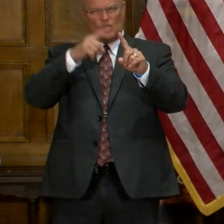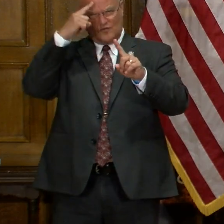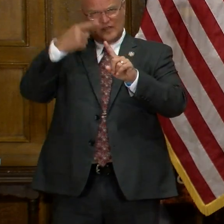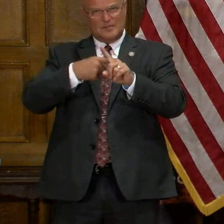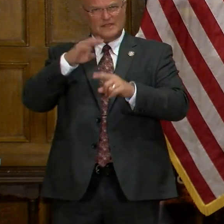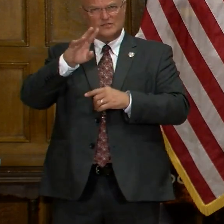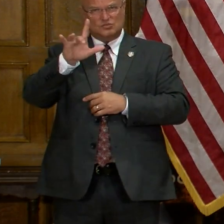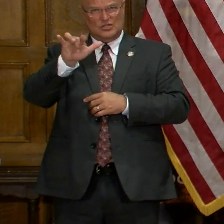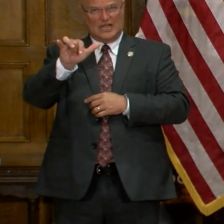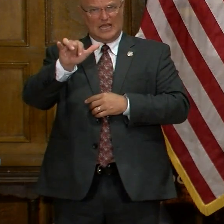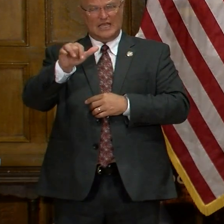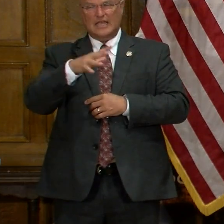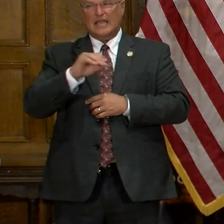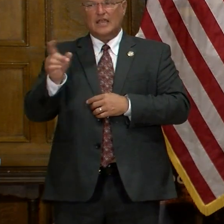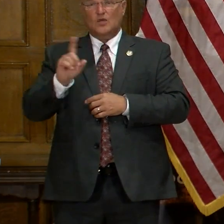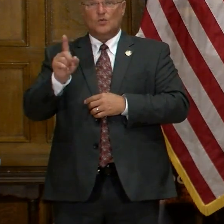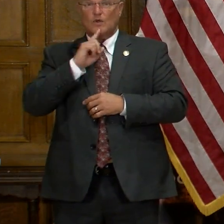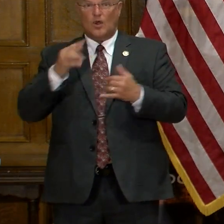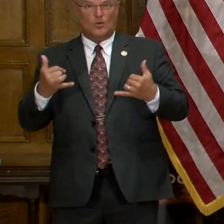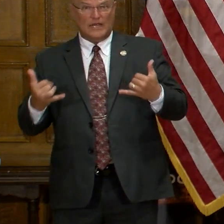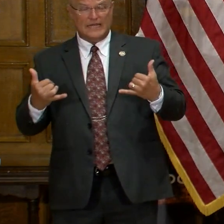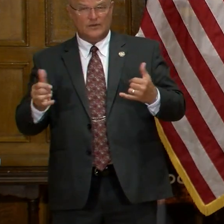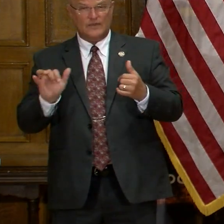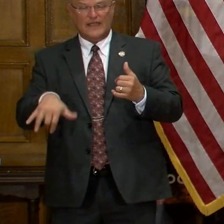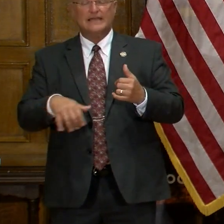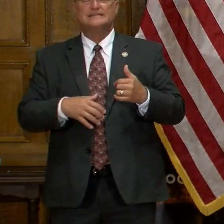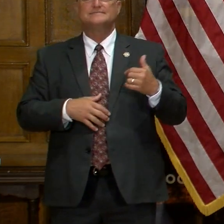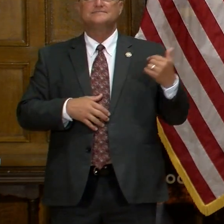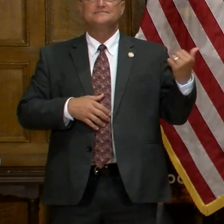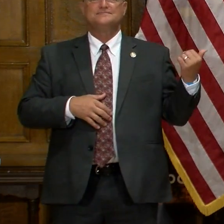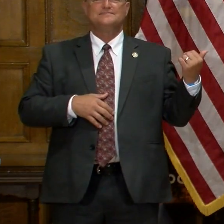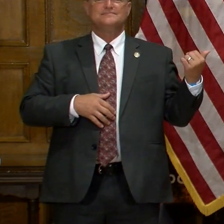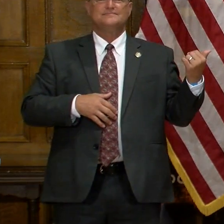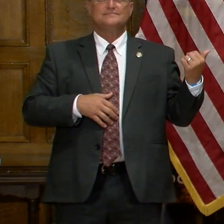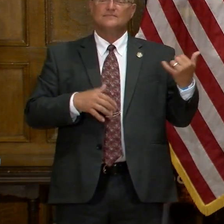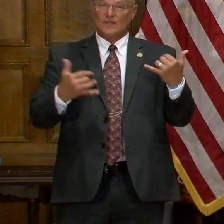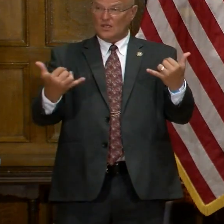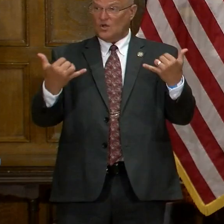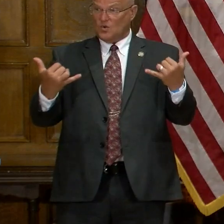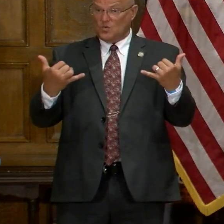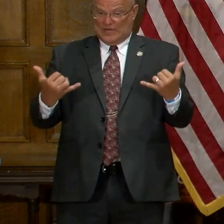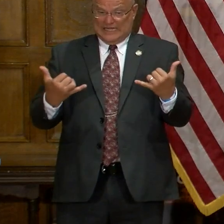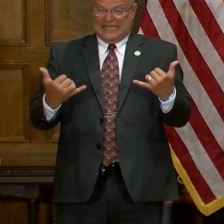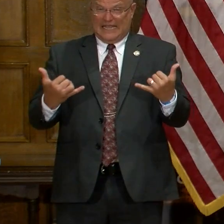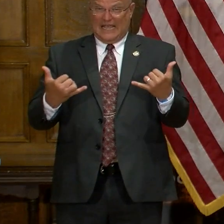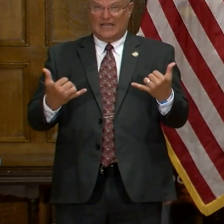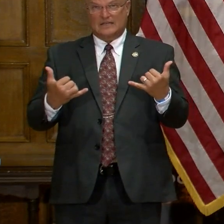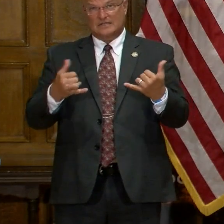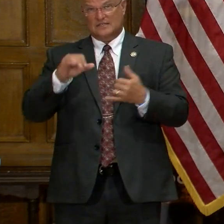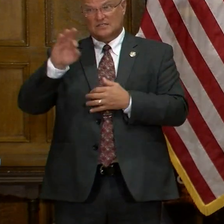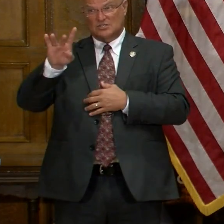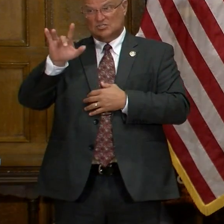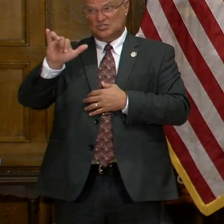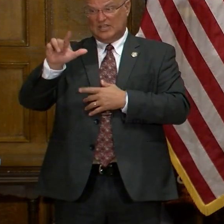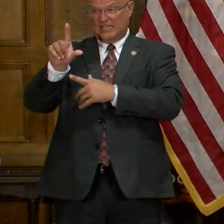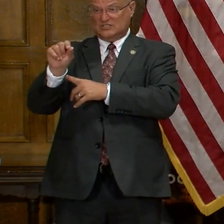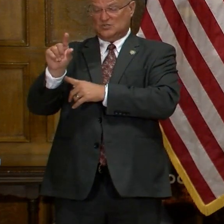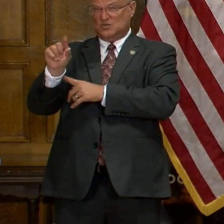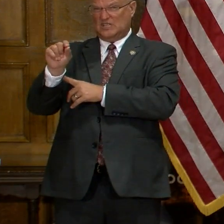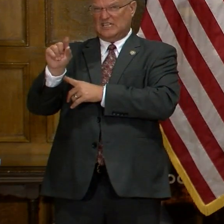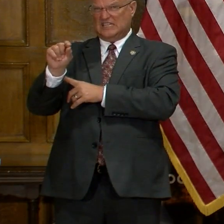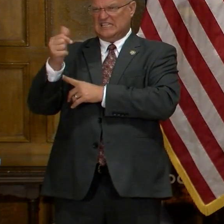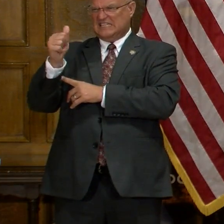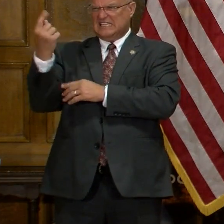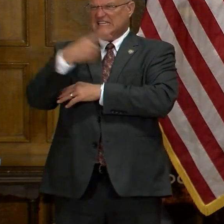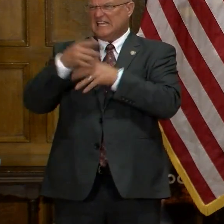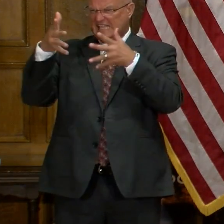the month of July and where we are in that? Well, right now, at this stage, which is July 20th, with